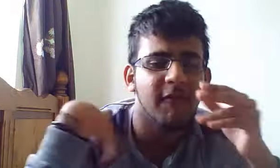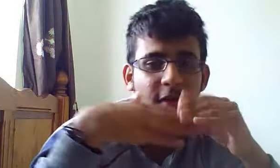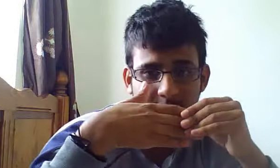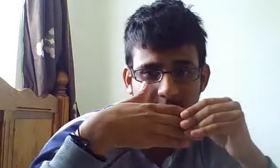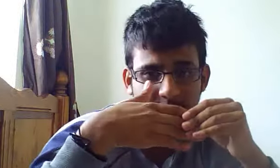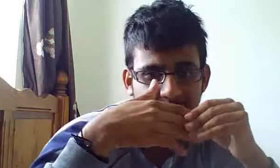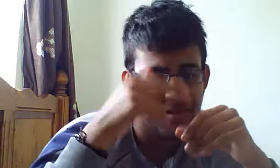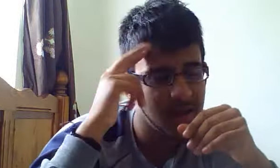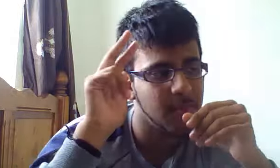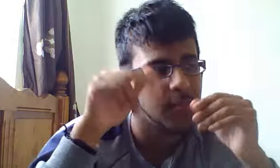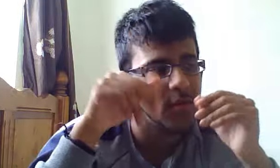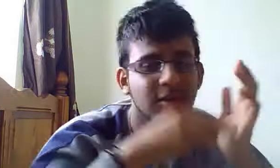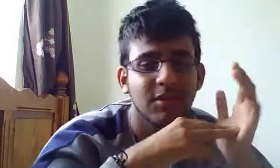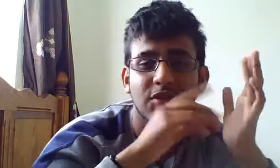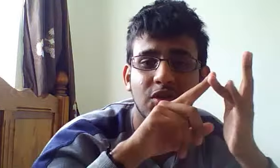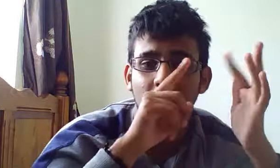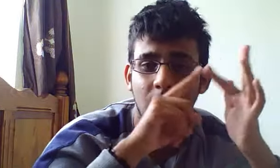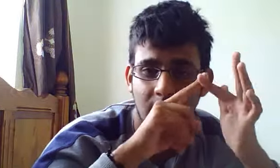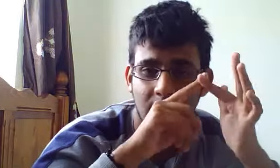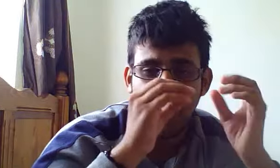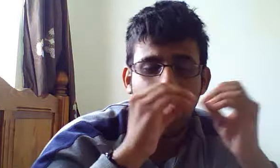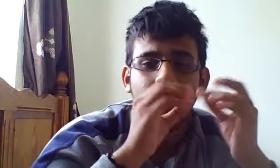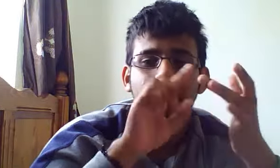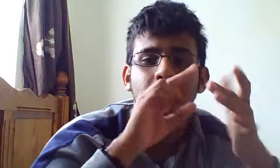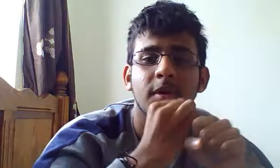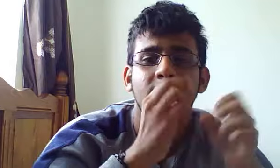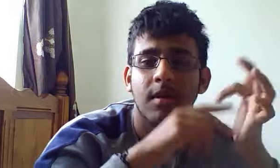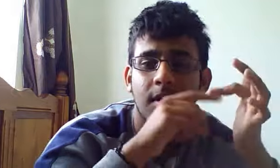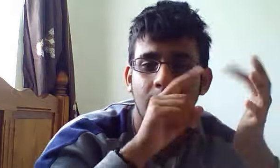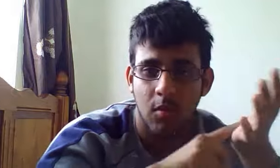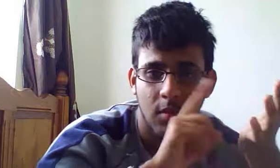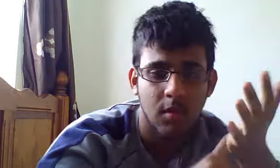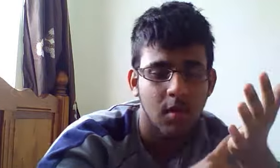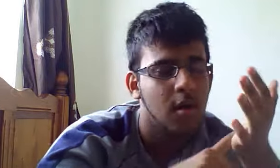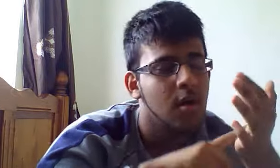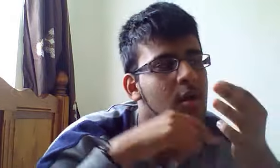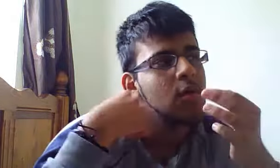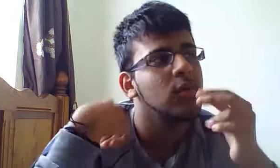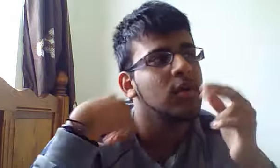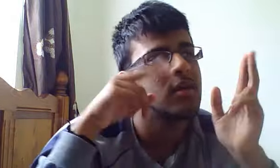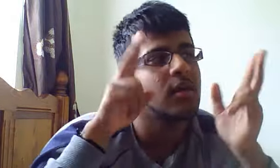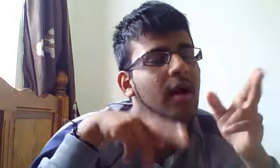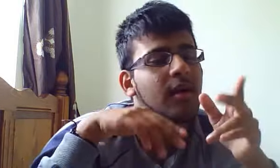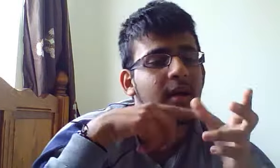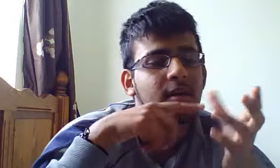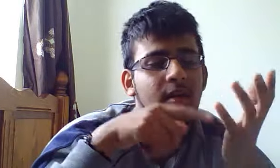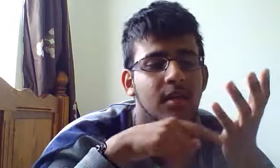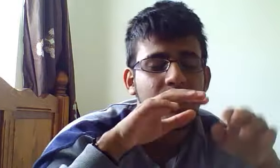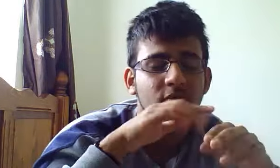friend named Zoe. Big new. We start at